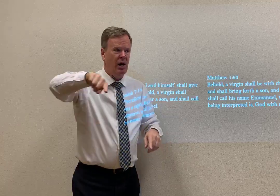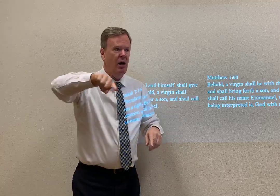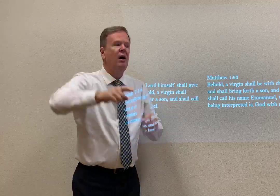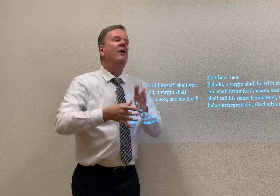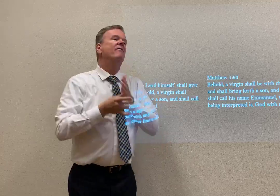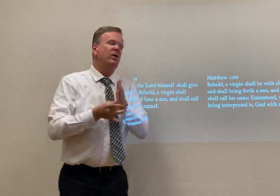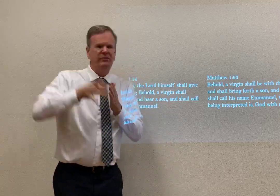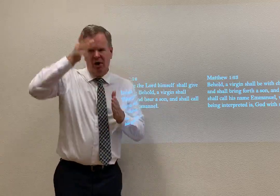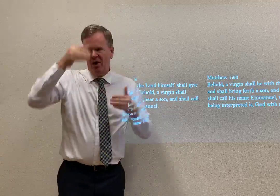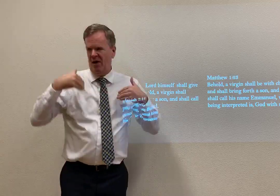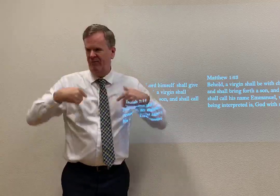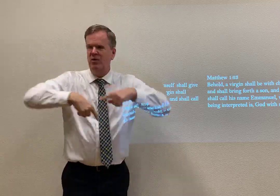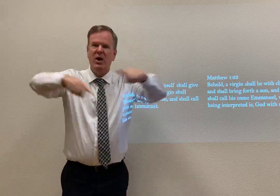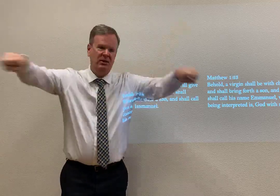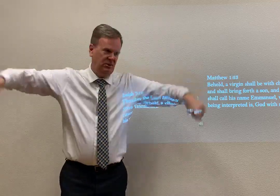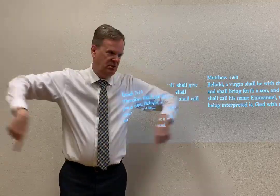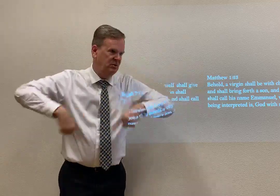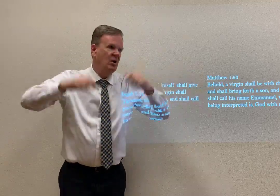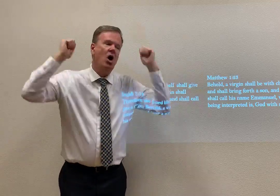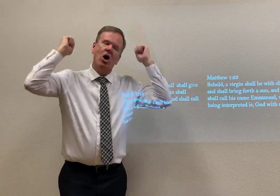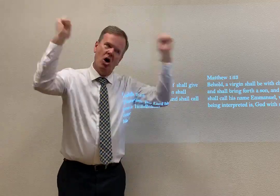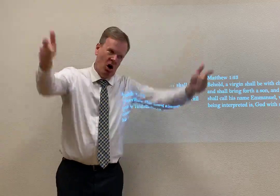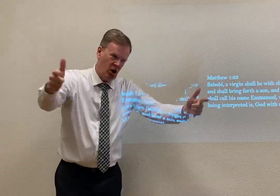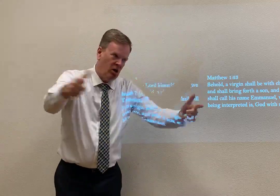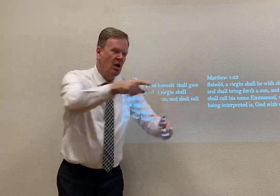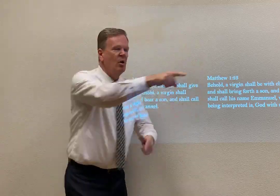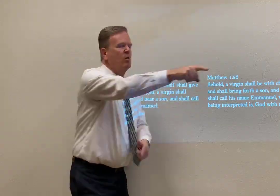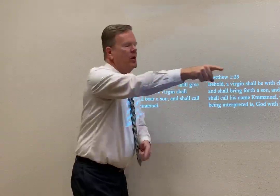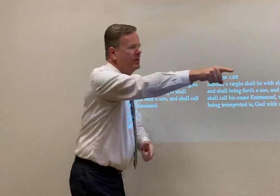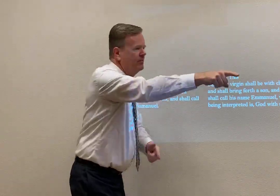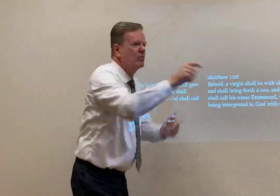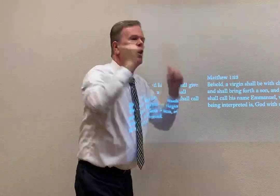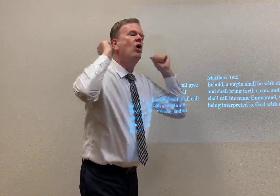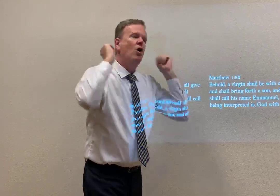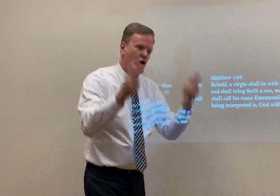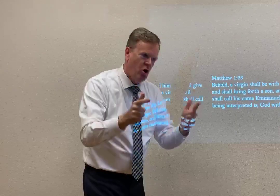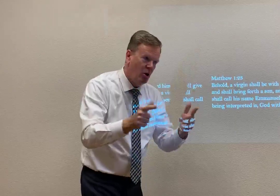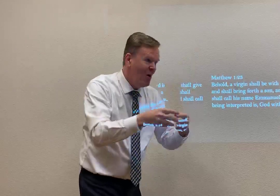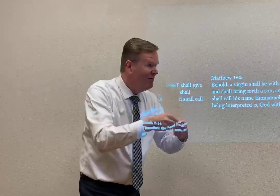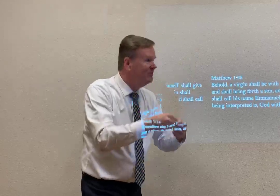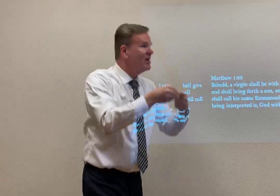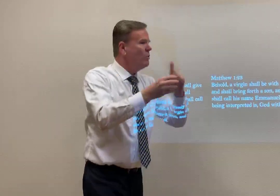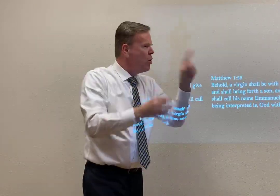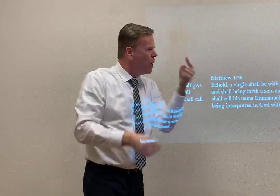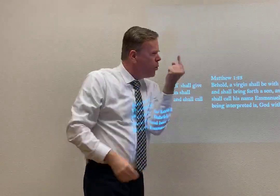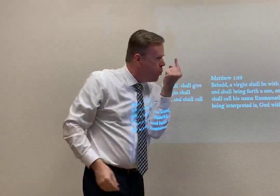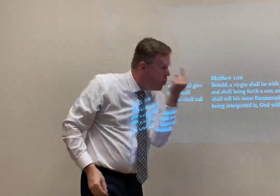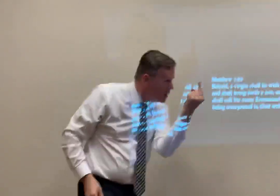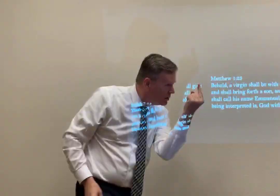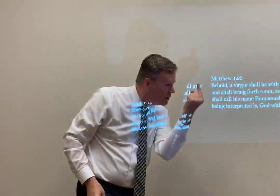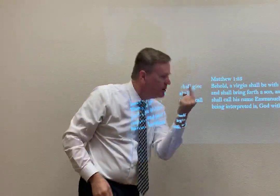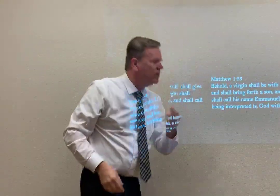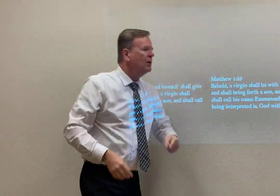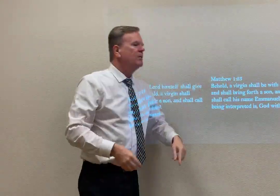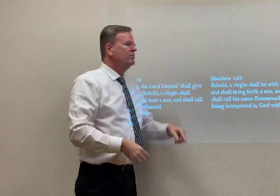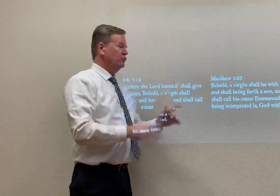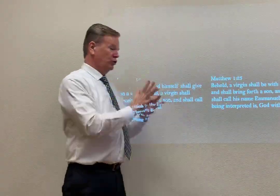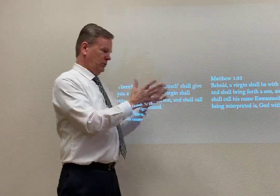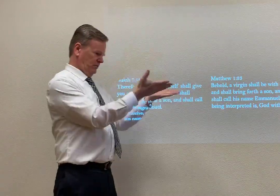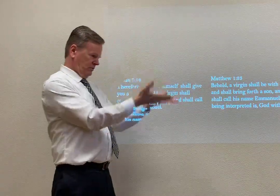We, here on earth, have earthly fathers, flesh fathers that are born of the flesh, right? We all do. There was only one person that did not, and